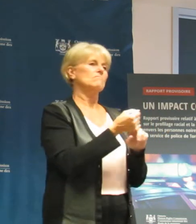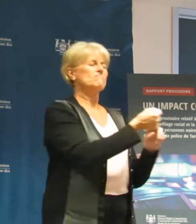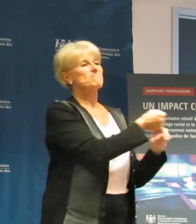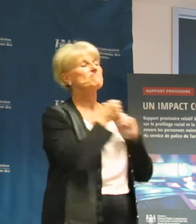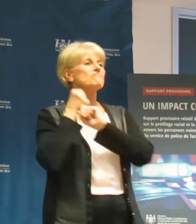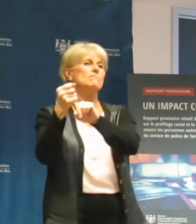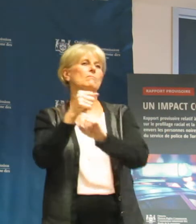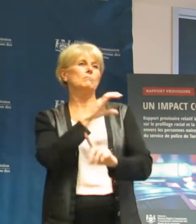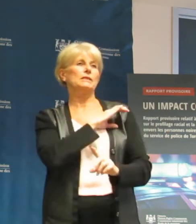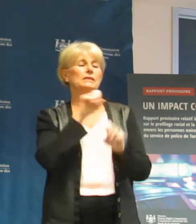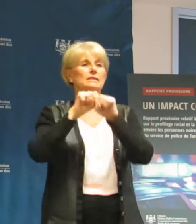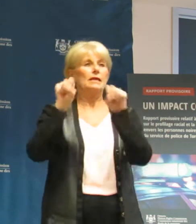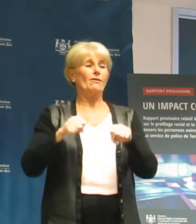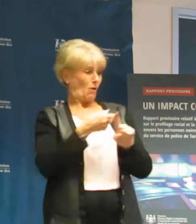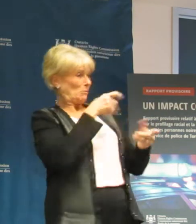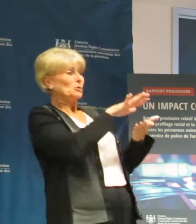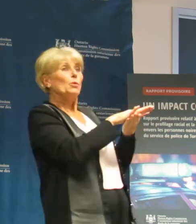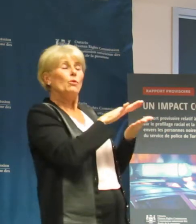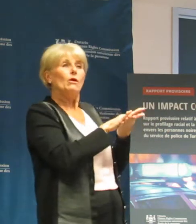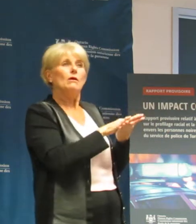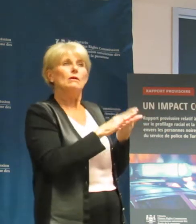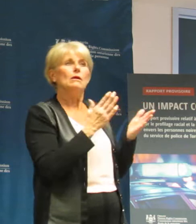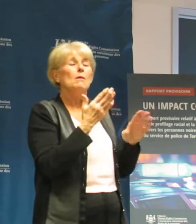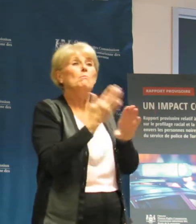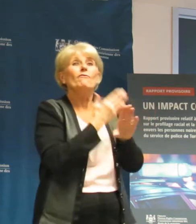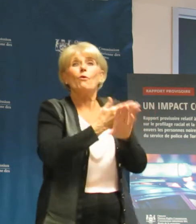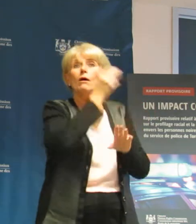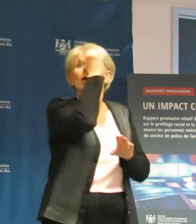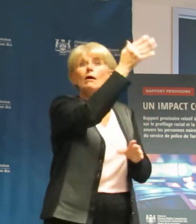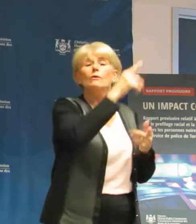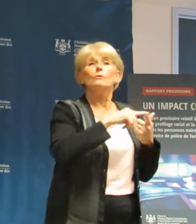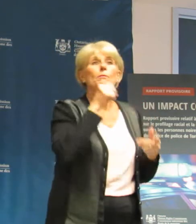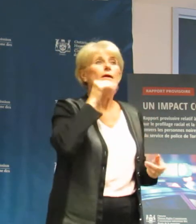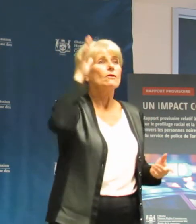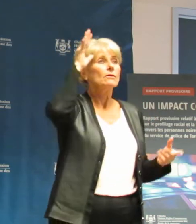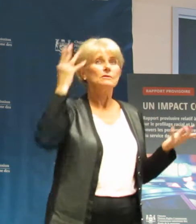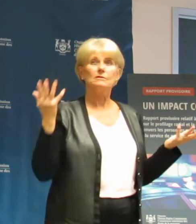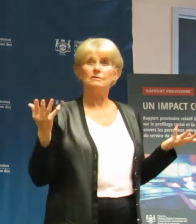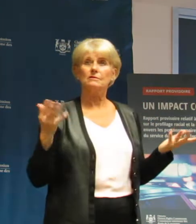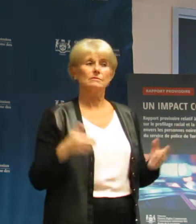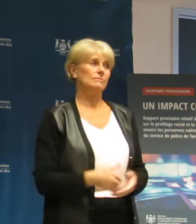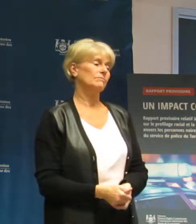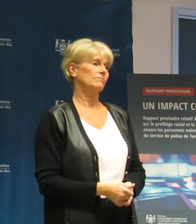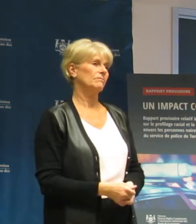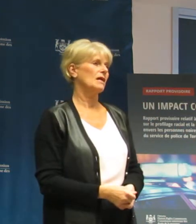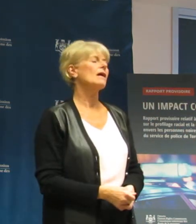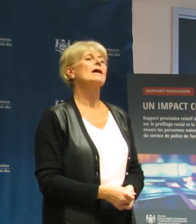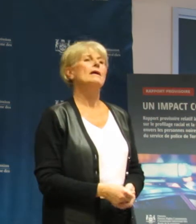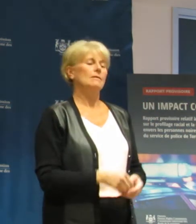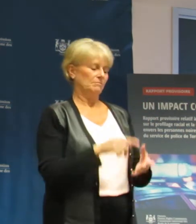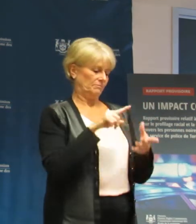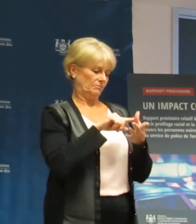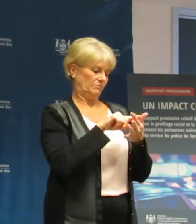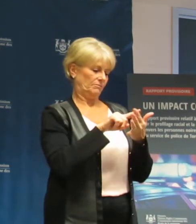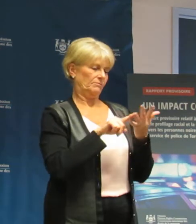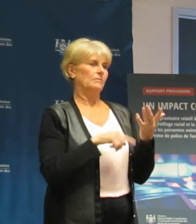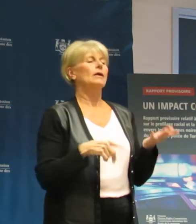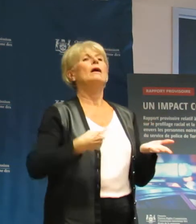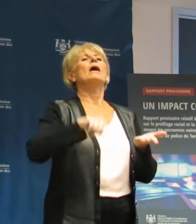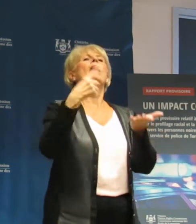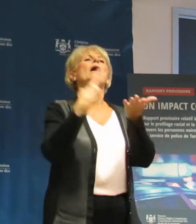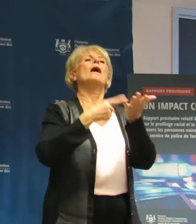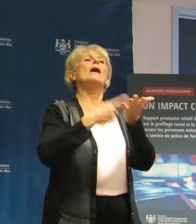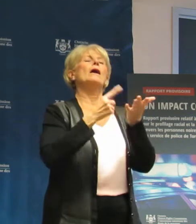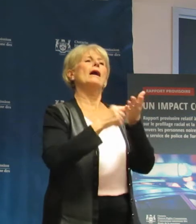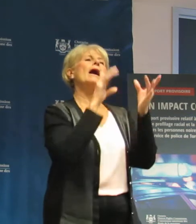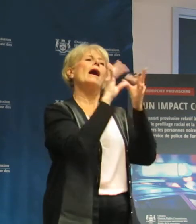to the police station from school before his parents are contacted? Everyone likes to talk about